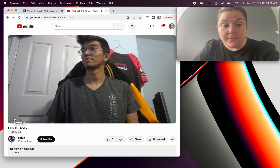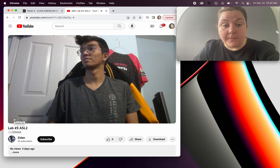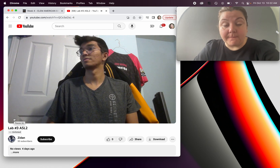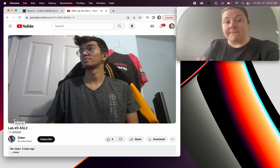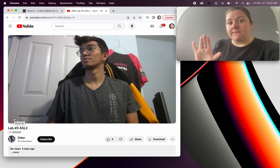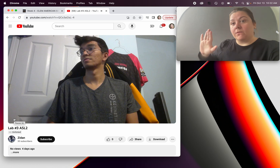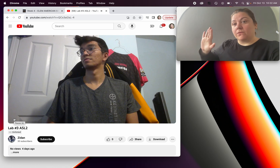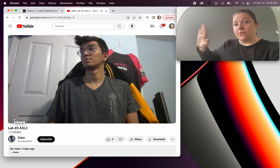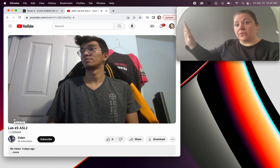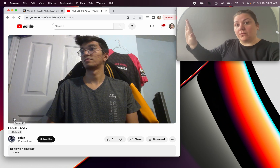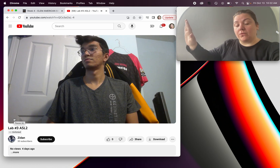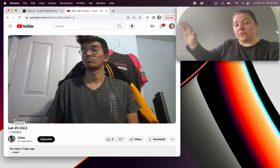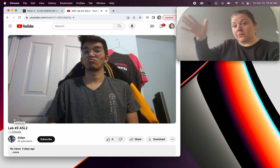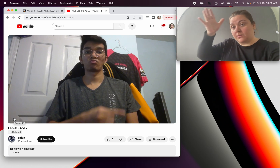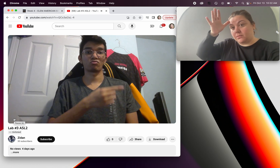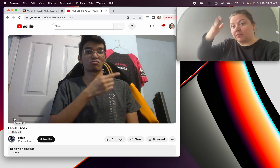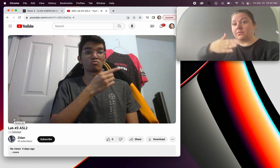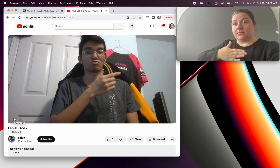Mm-hmm.